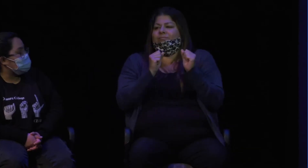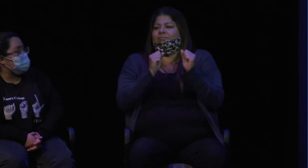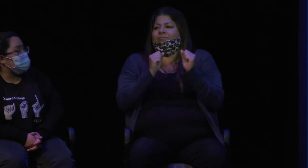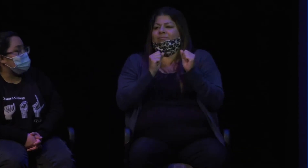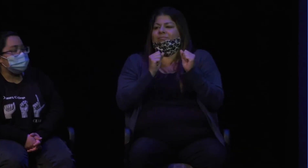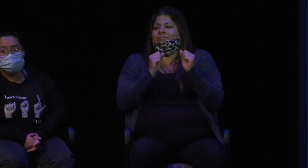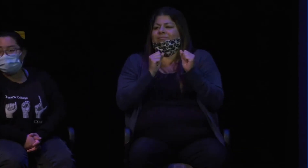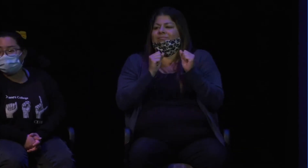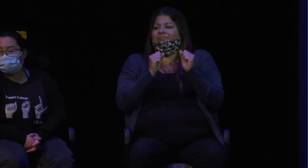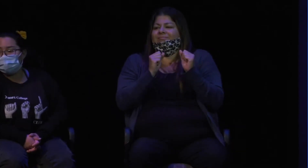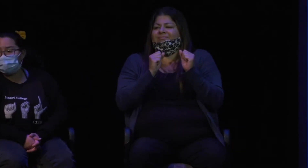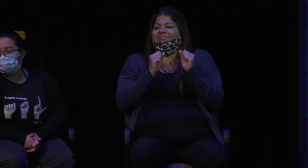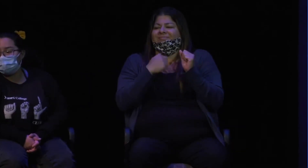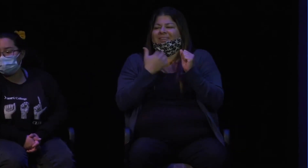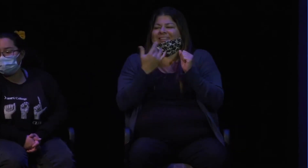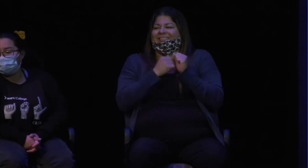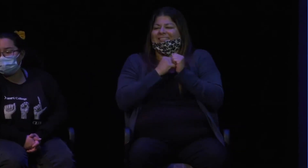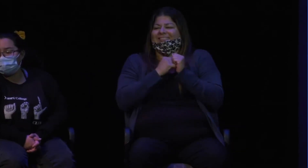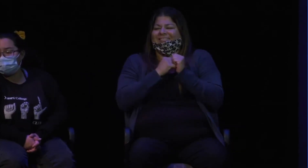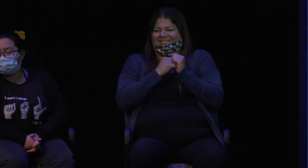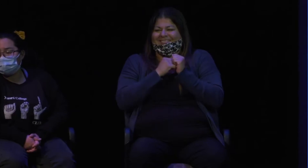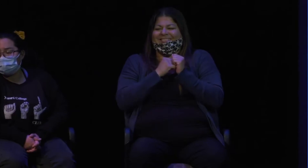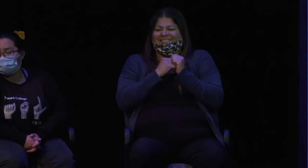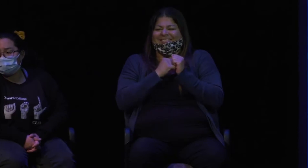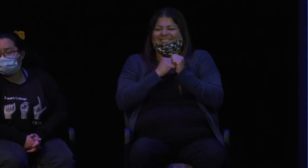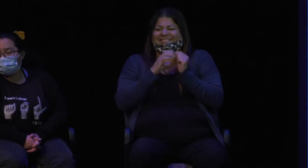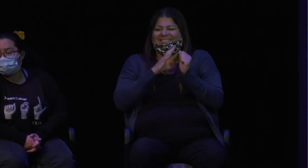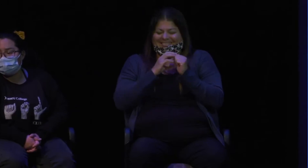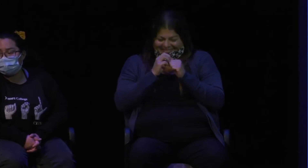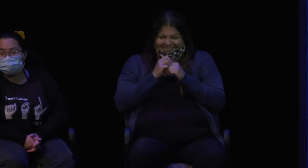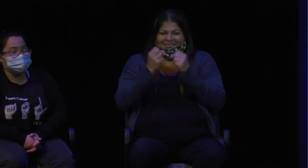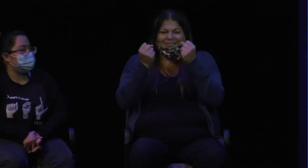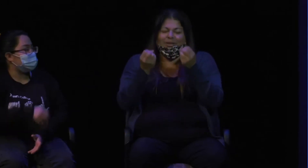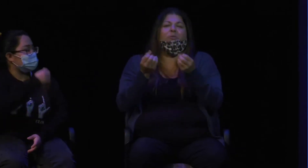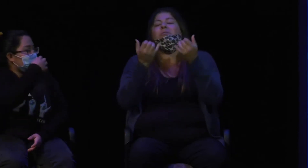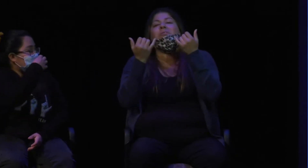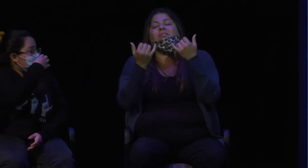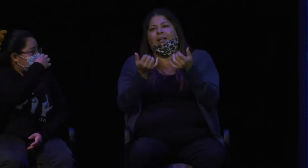me. So, I think it's better. good, thank you.